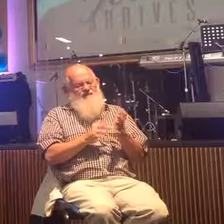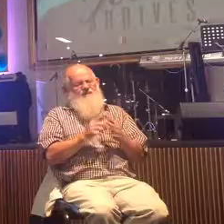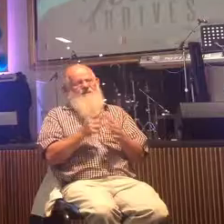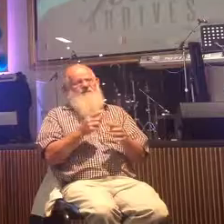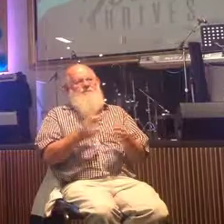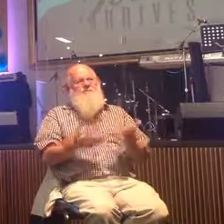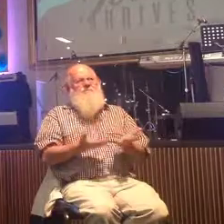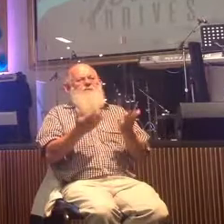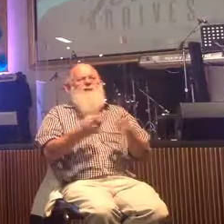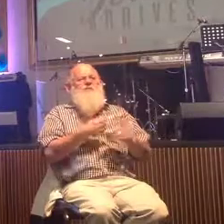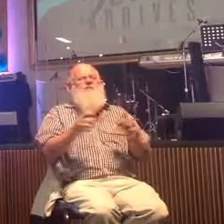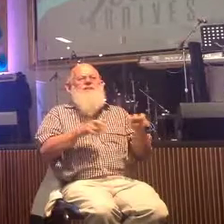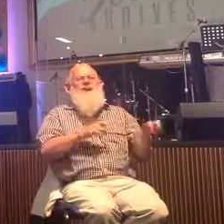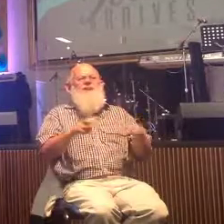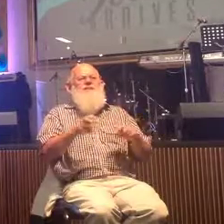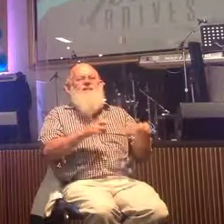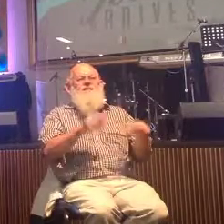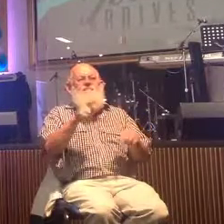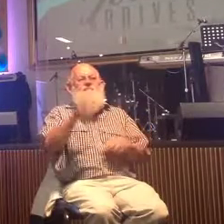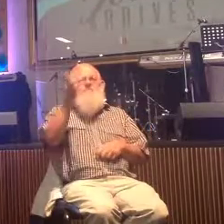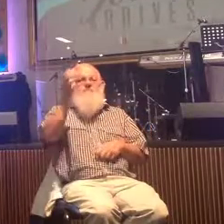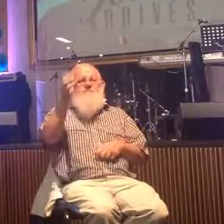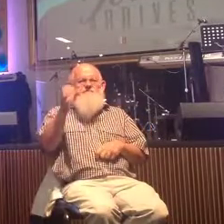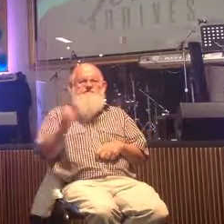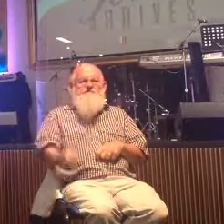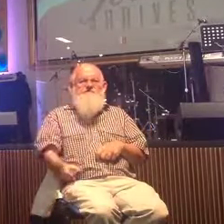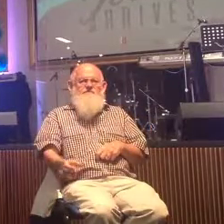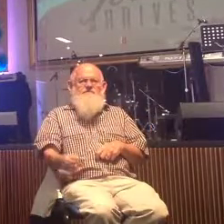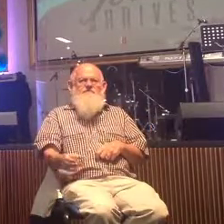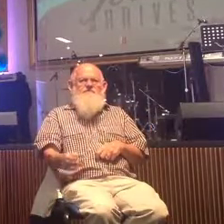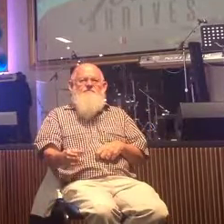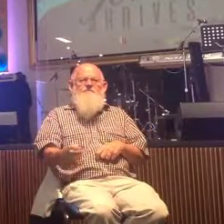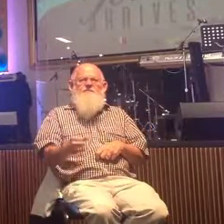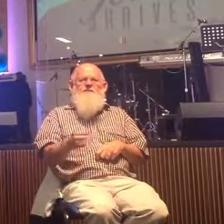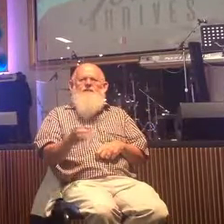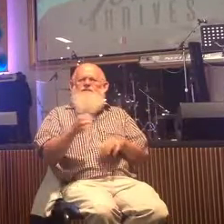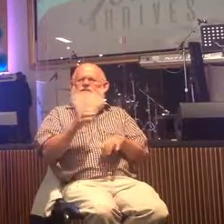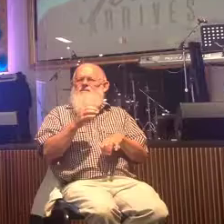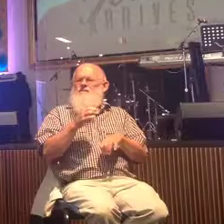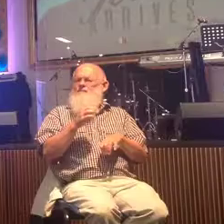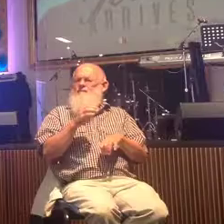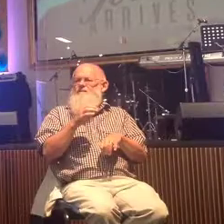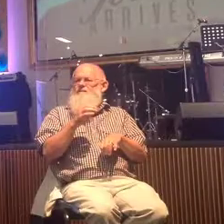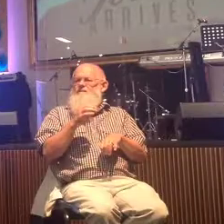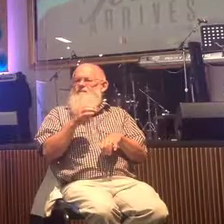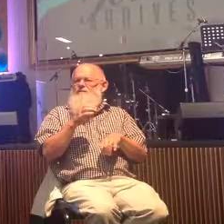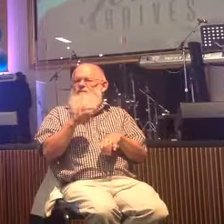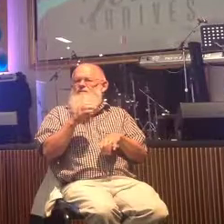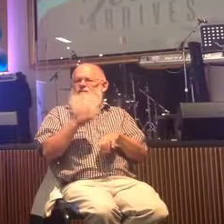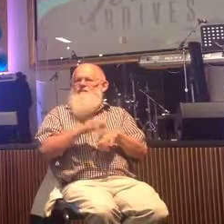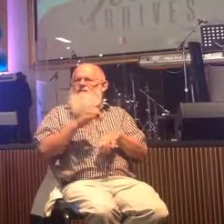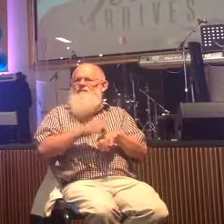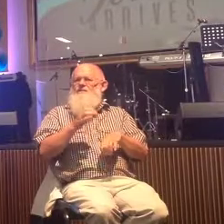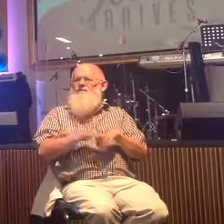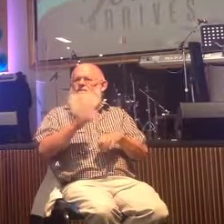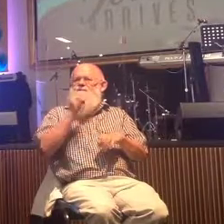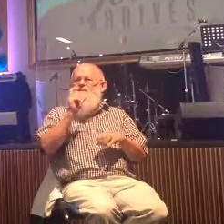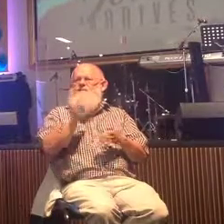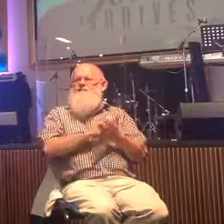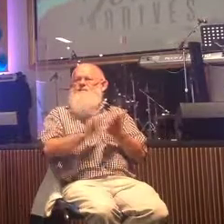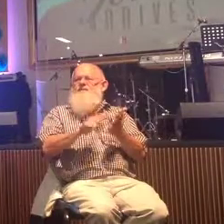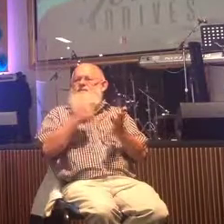actors through different time. This character, his name is Dr. Chock. Has anyone heard of Dr. Chock before?